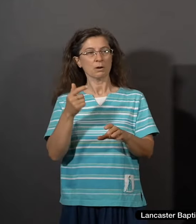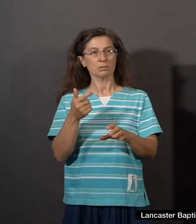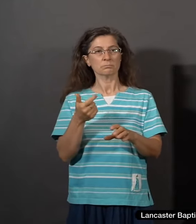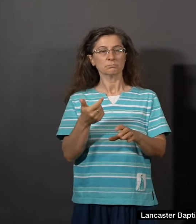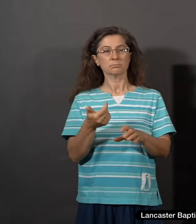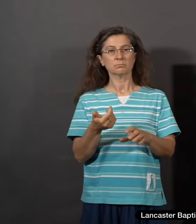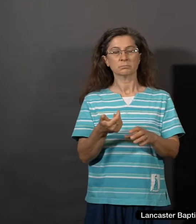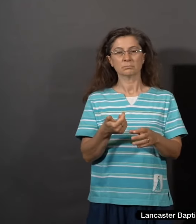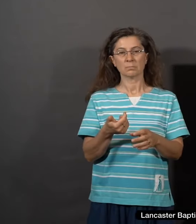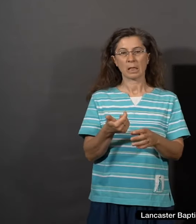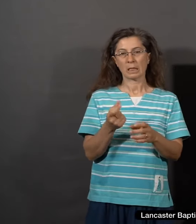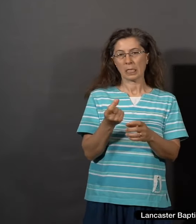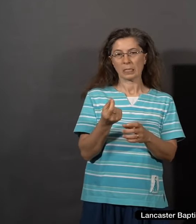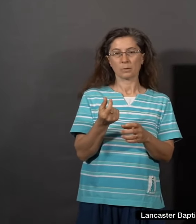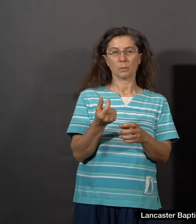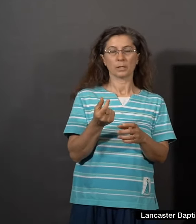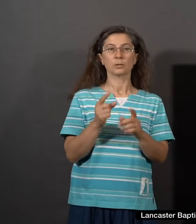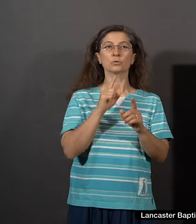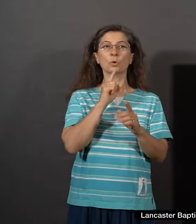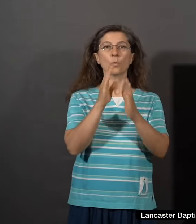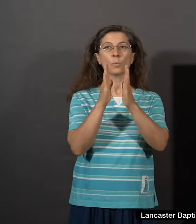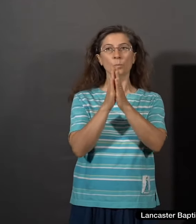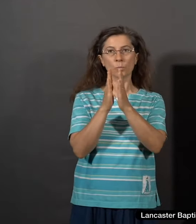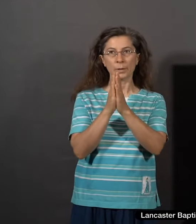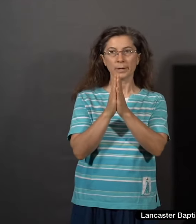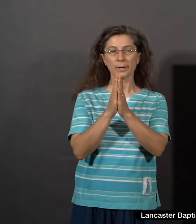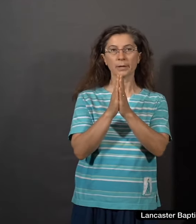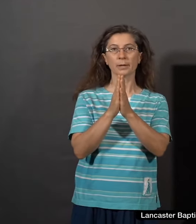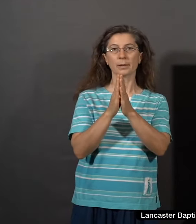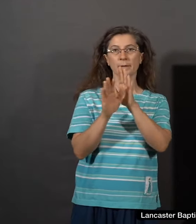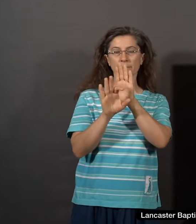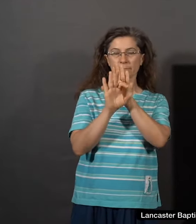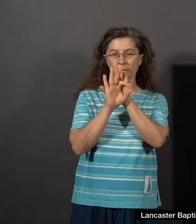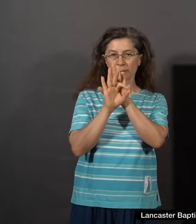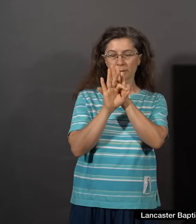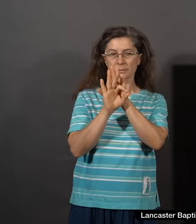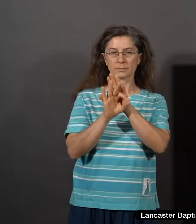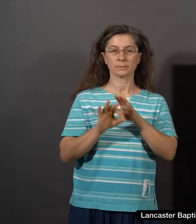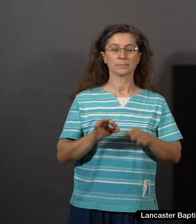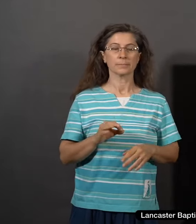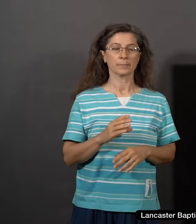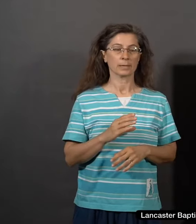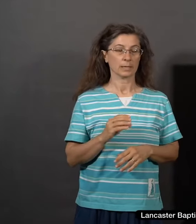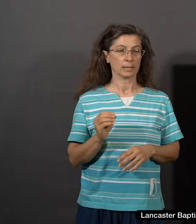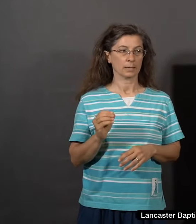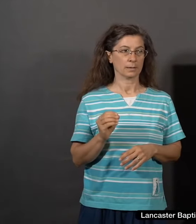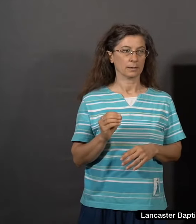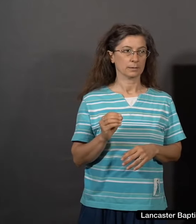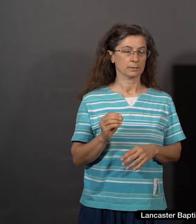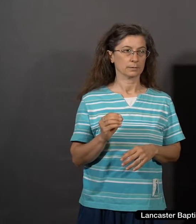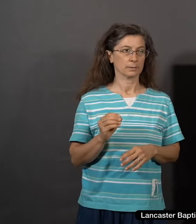so i would ask you to pray fast with me about that if you would and also i'd like you to pray for our satellite